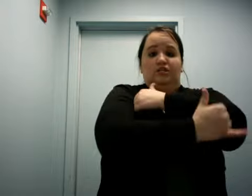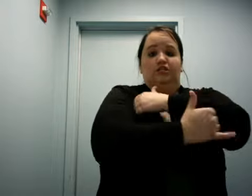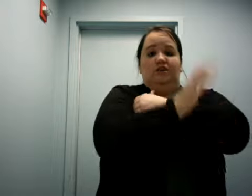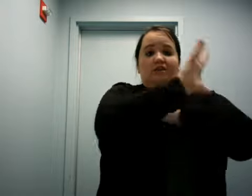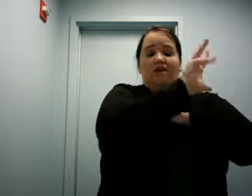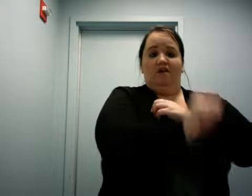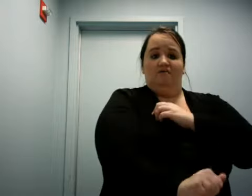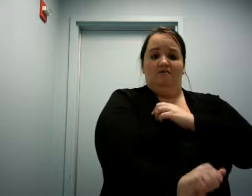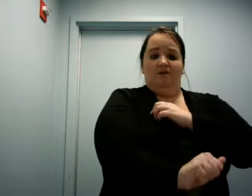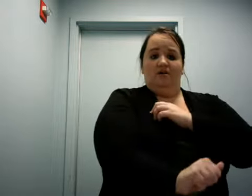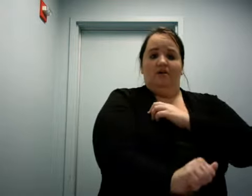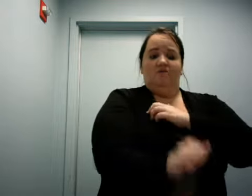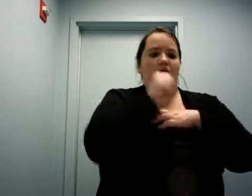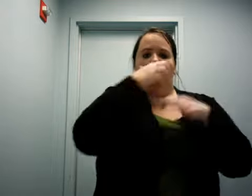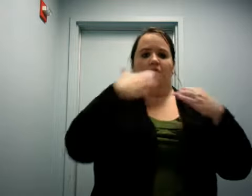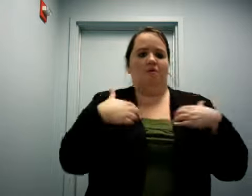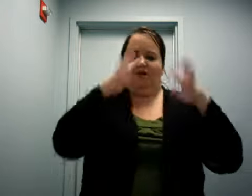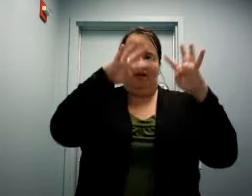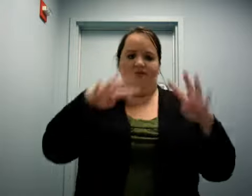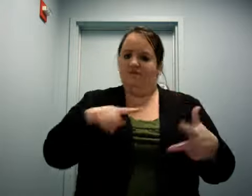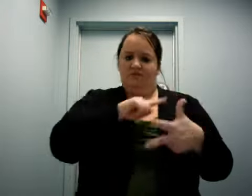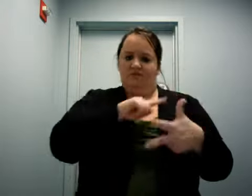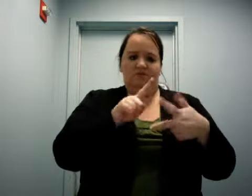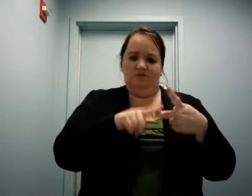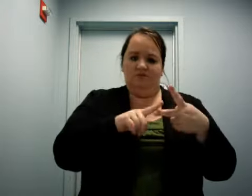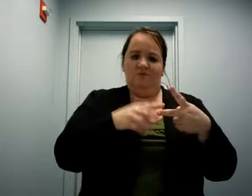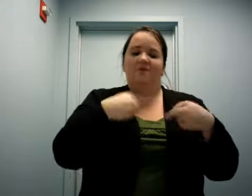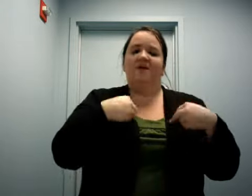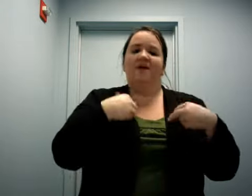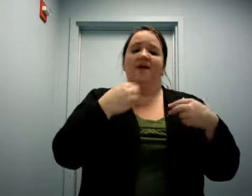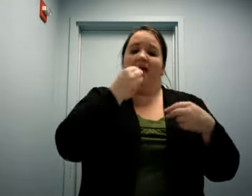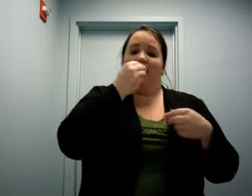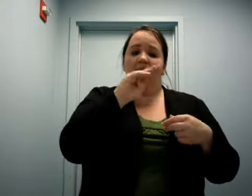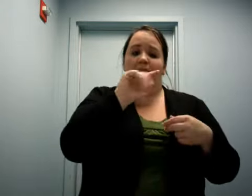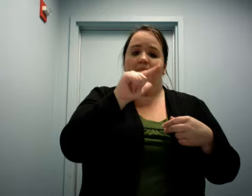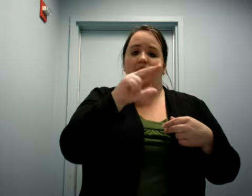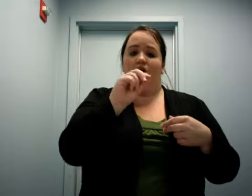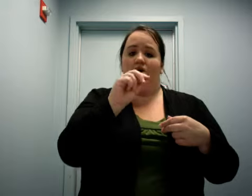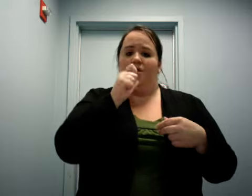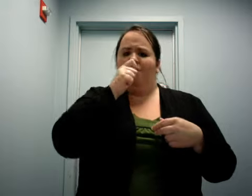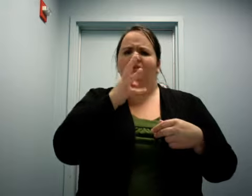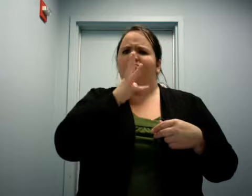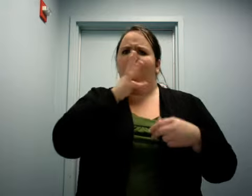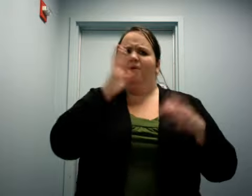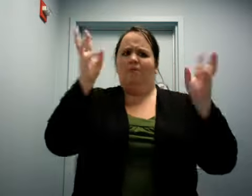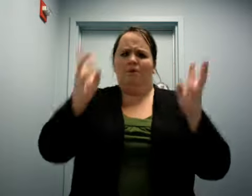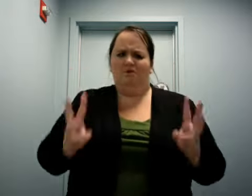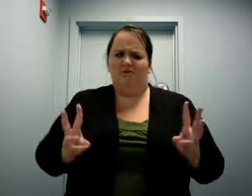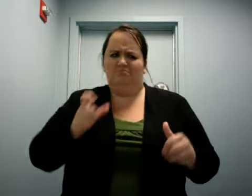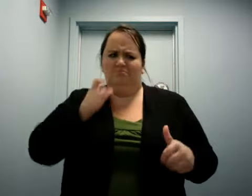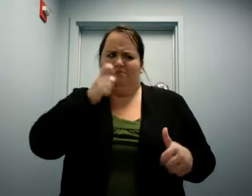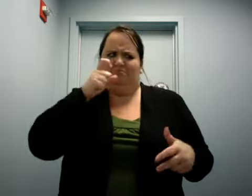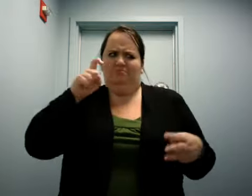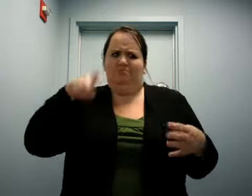We didn't have snow, we ate mango, and we never talked about the weather because there was no need to. My